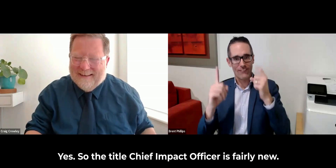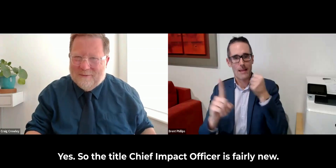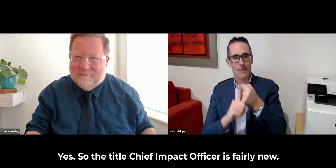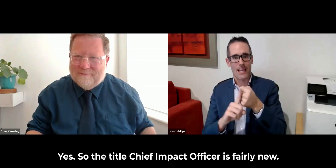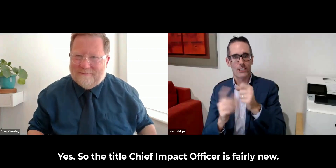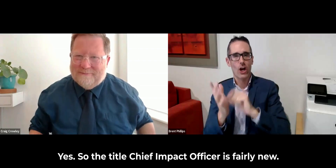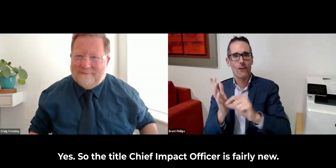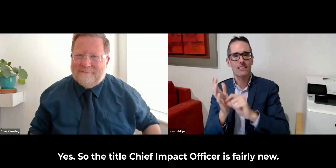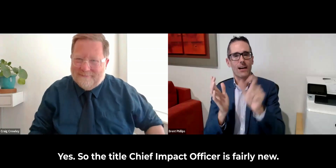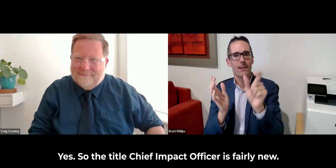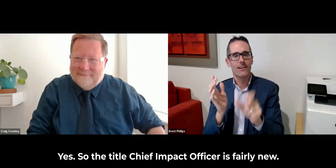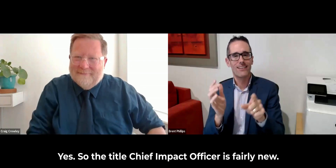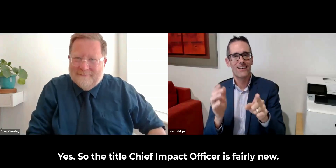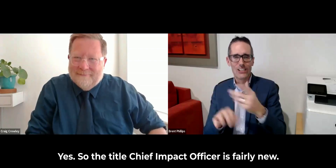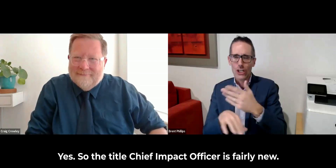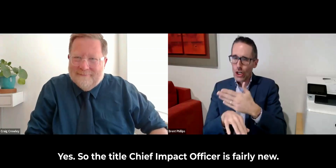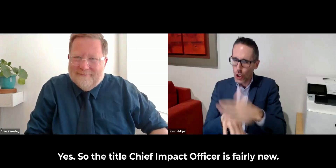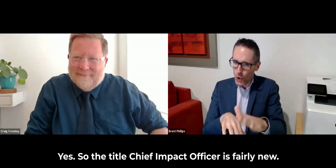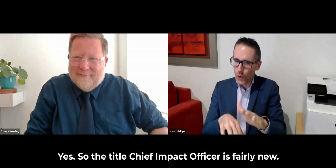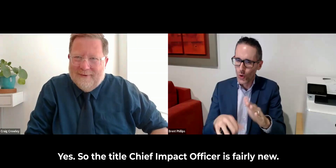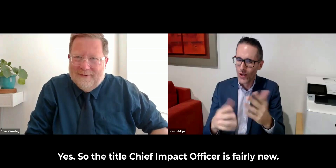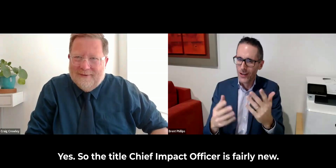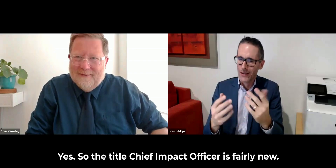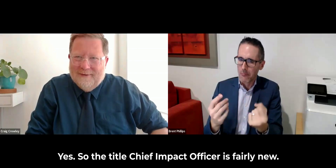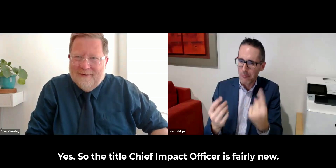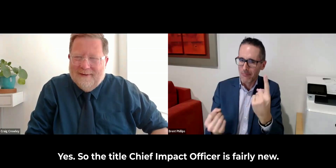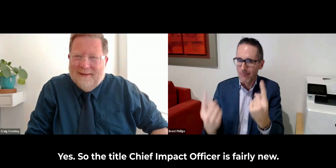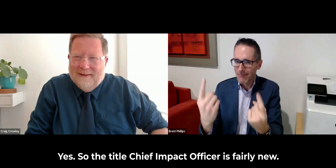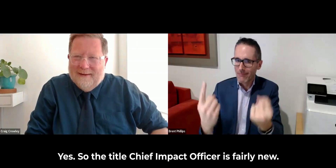Yes, so the title Chief Impact Officer is fairly